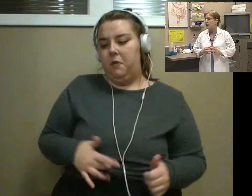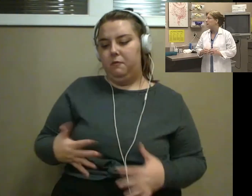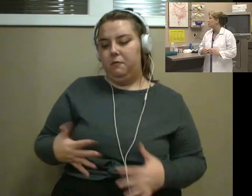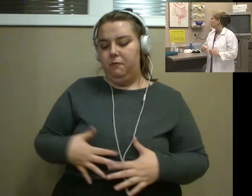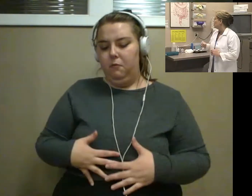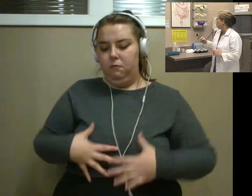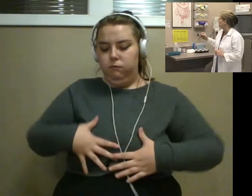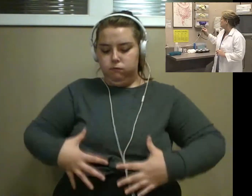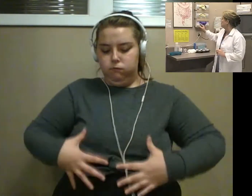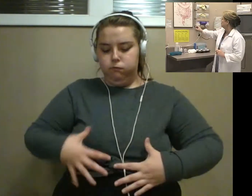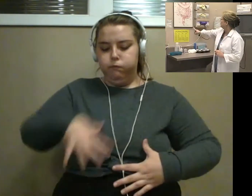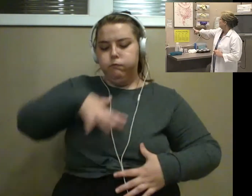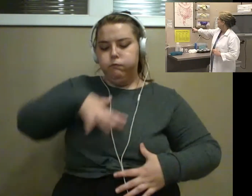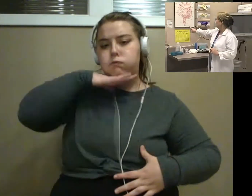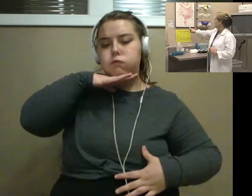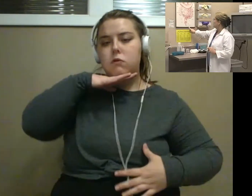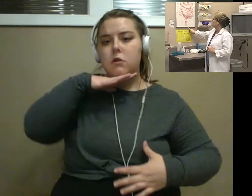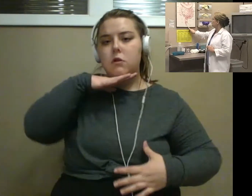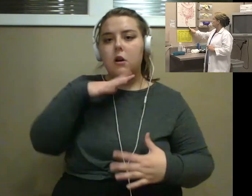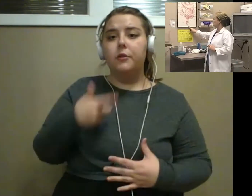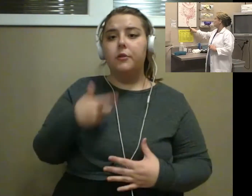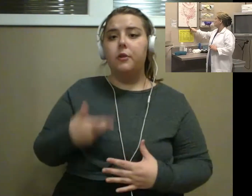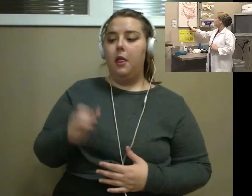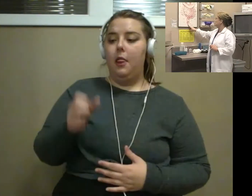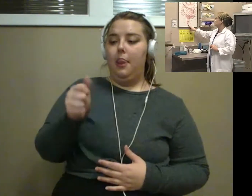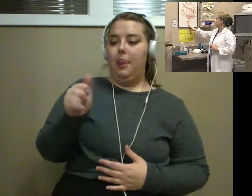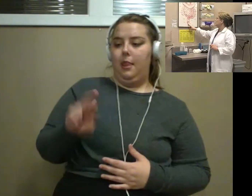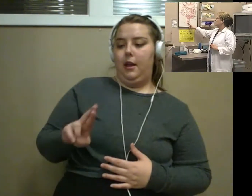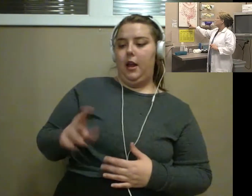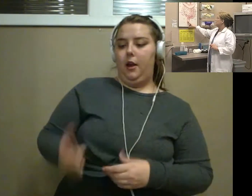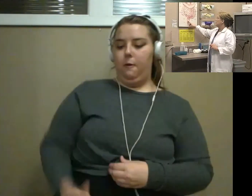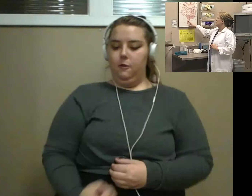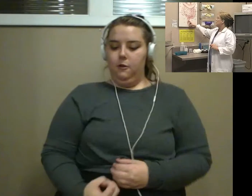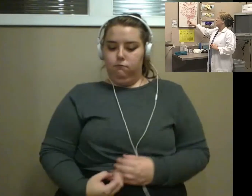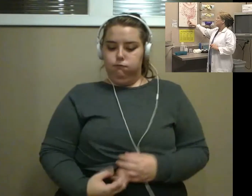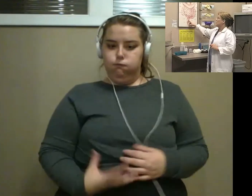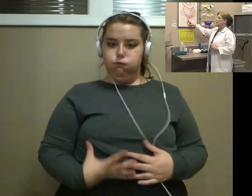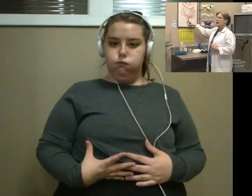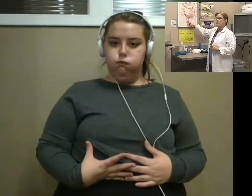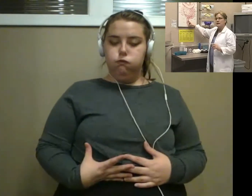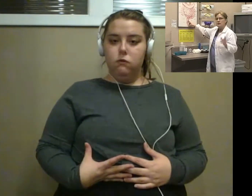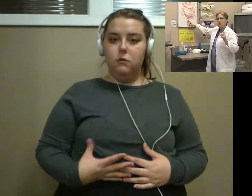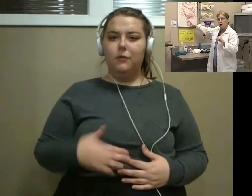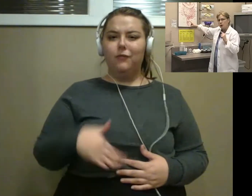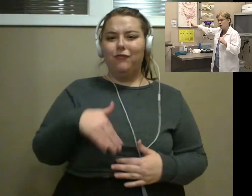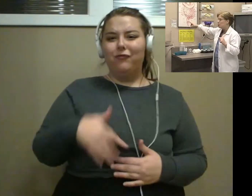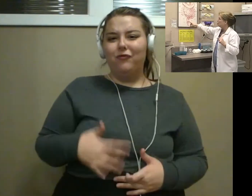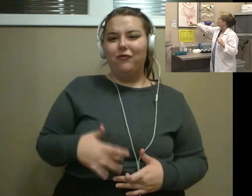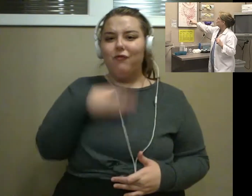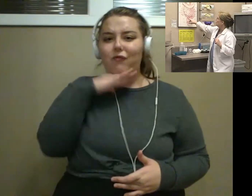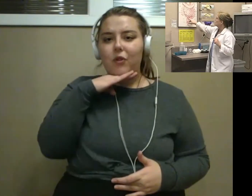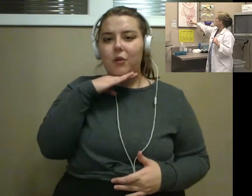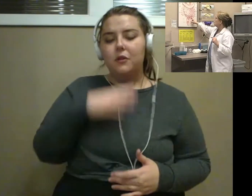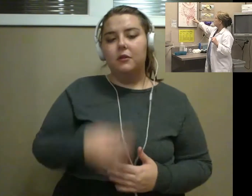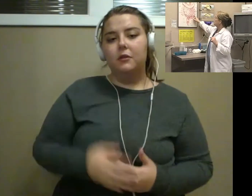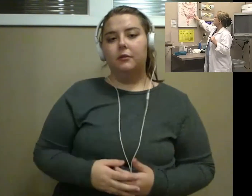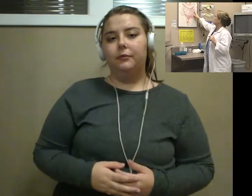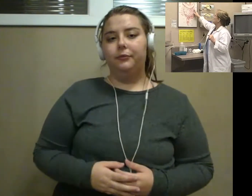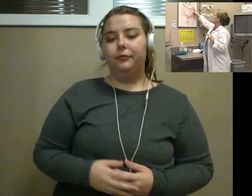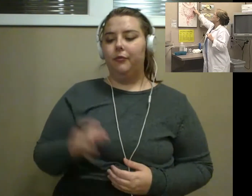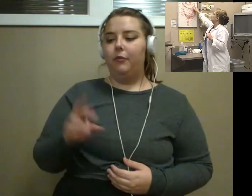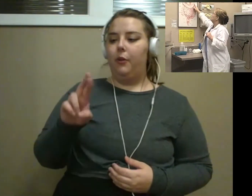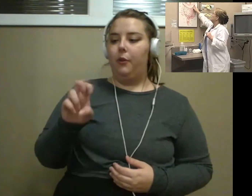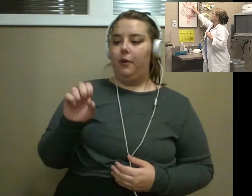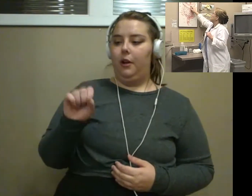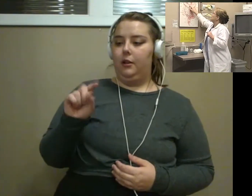to expand the colon. He'll enter through the rectum, And as he's going through the colon, he's making